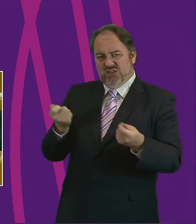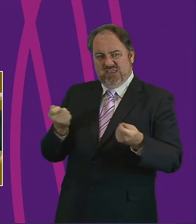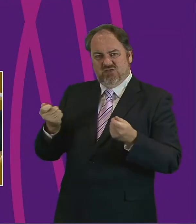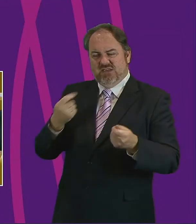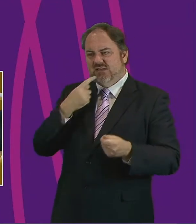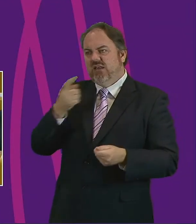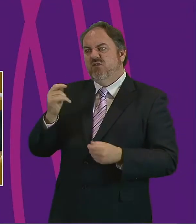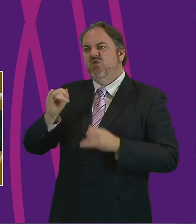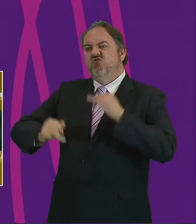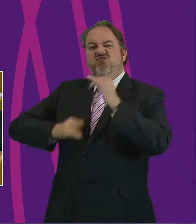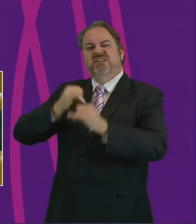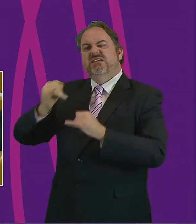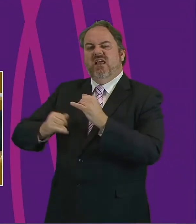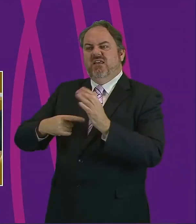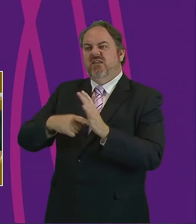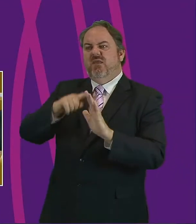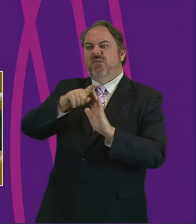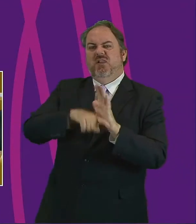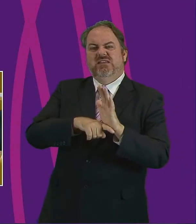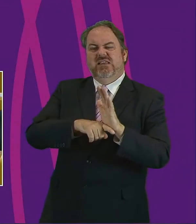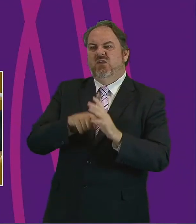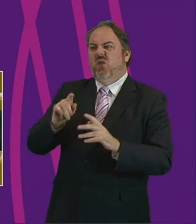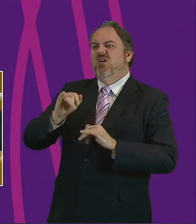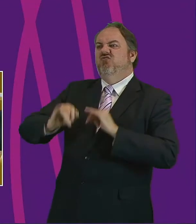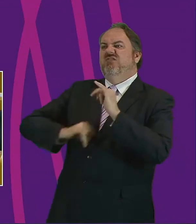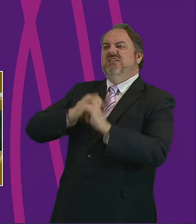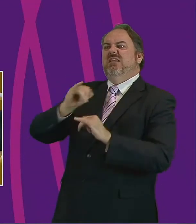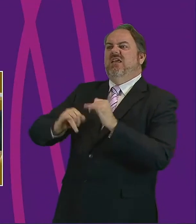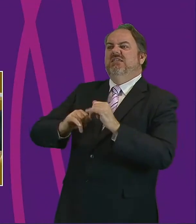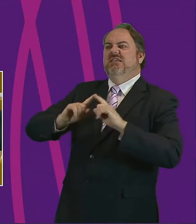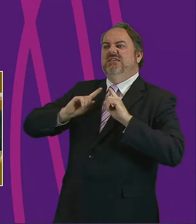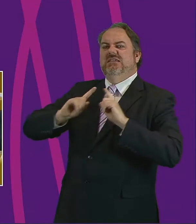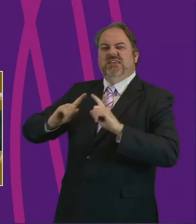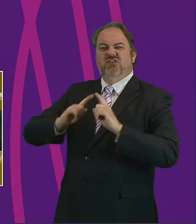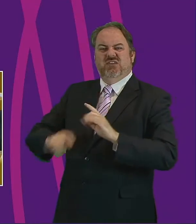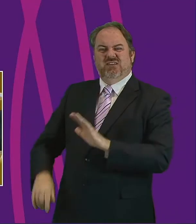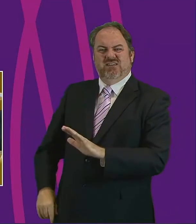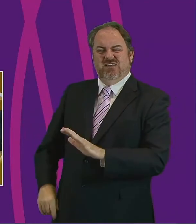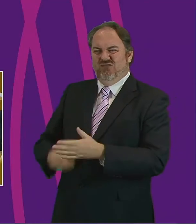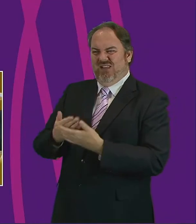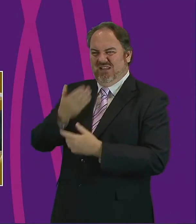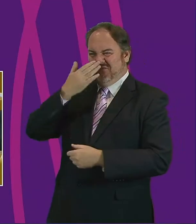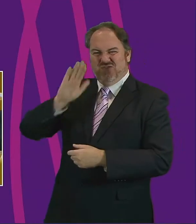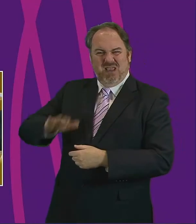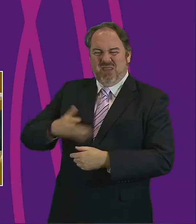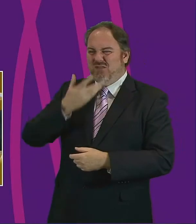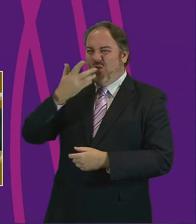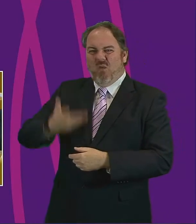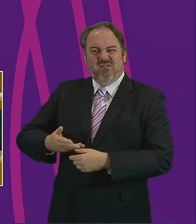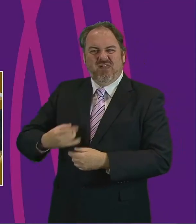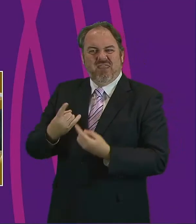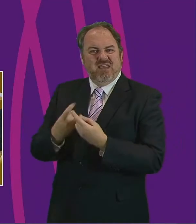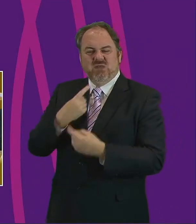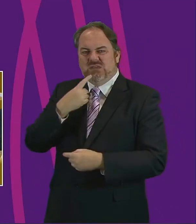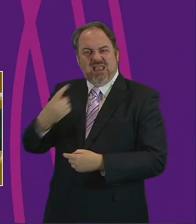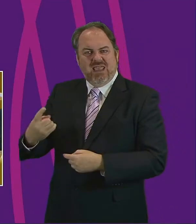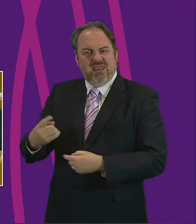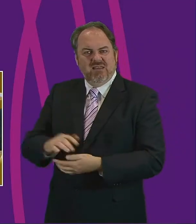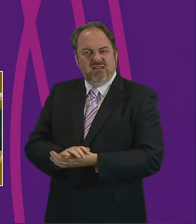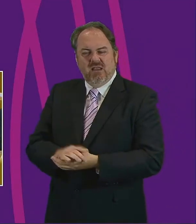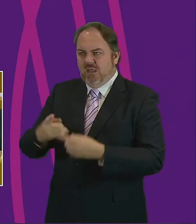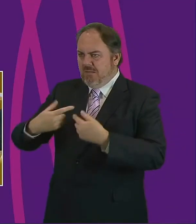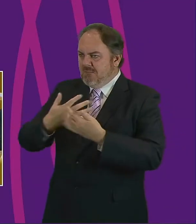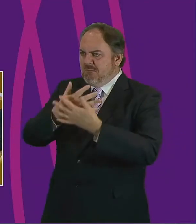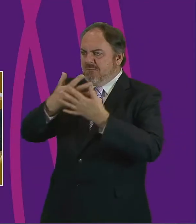criticised the policy, you were criticising the teachers. I think that's a shameful insult to thousands of parents with